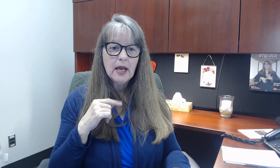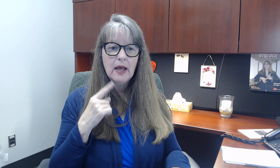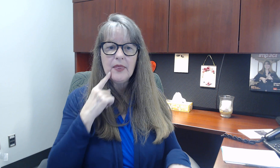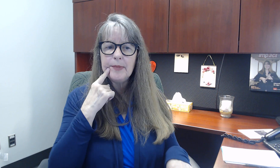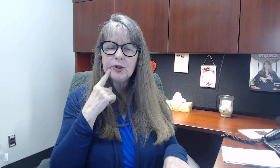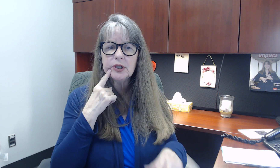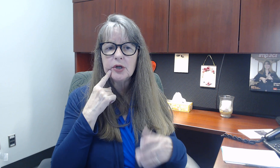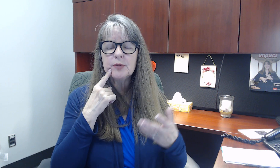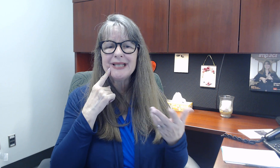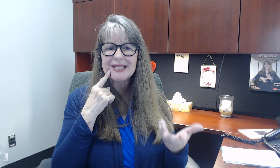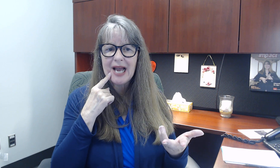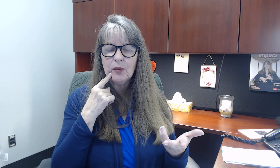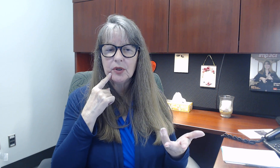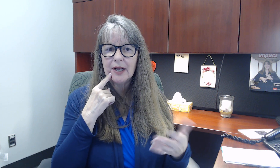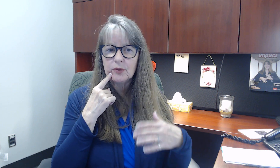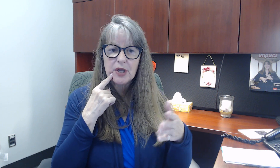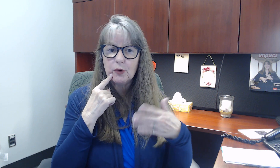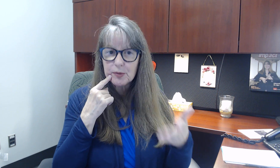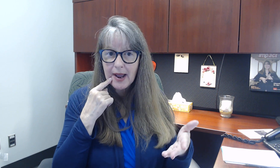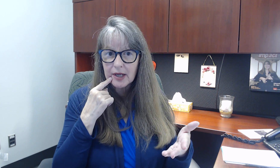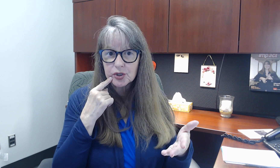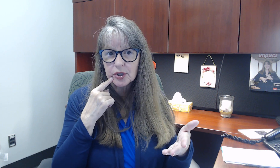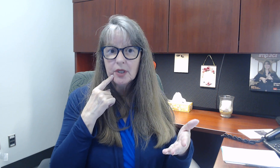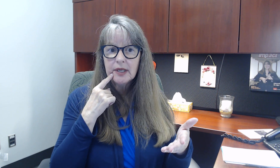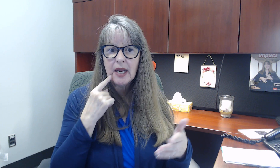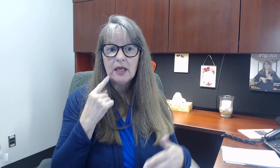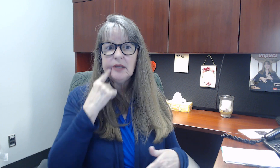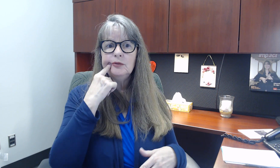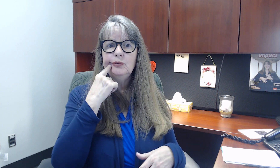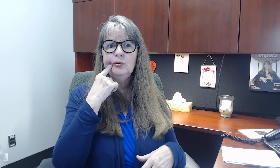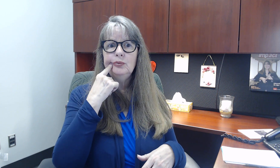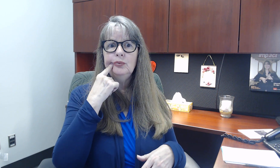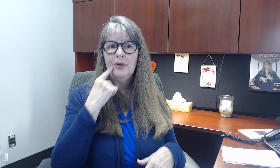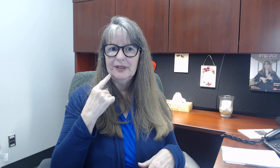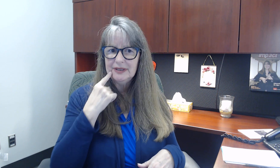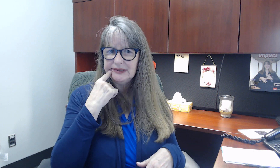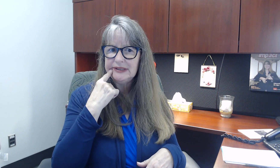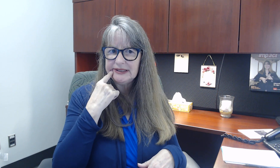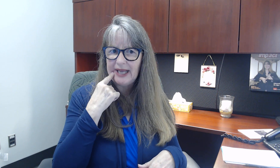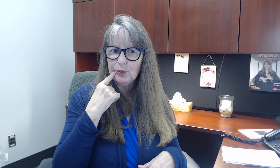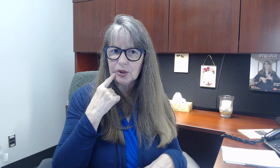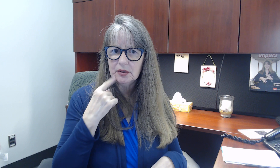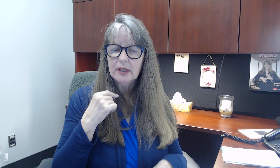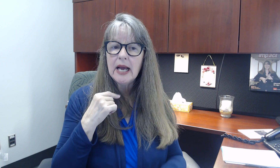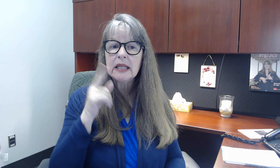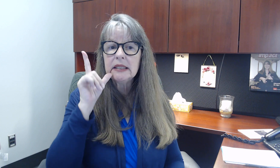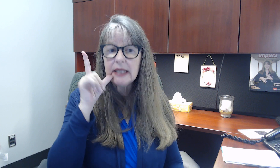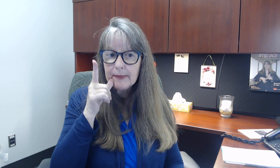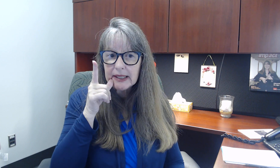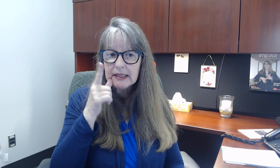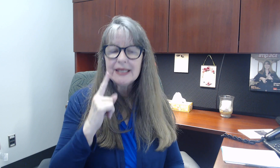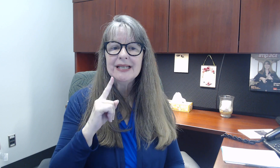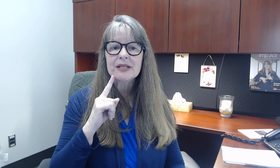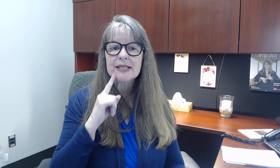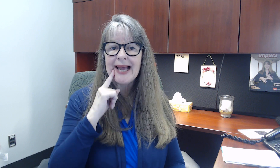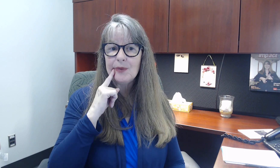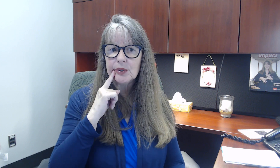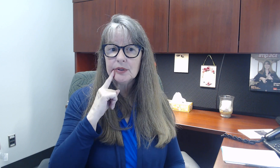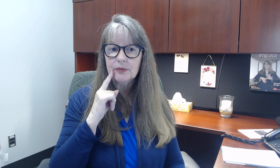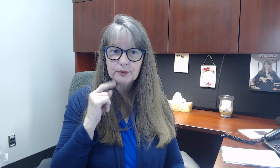And the bitter can also be sour, like those Sour Patch candy. Ooh, sour. A lemon is sour.